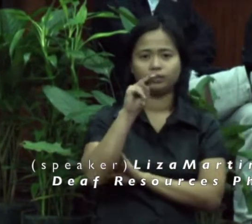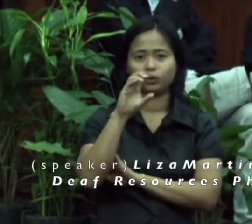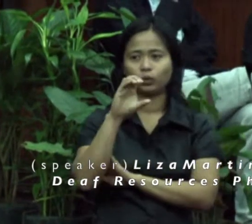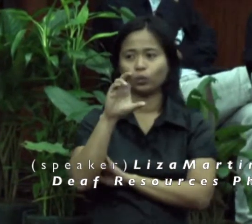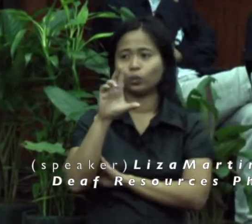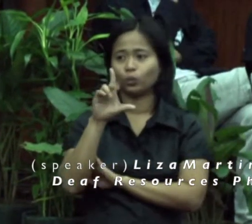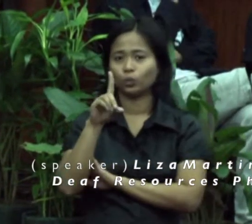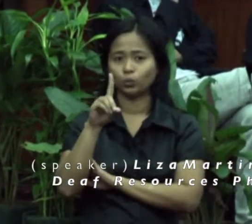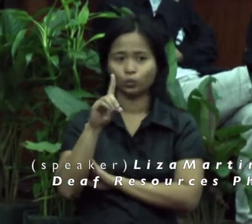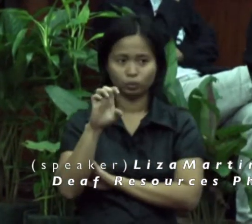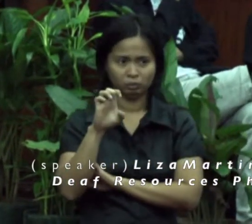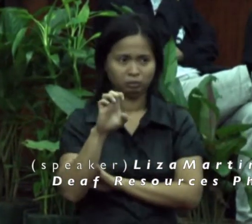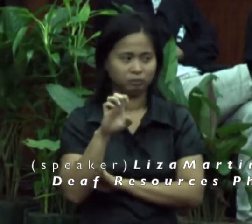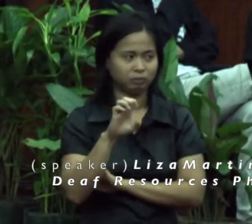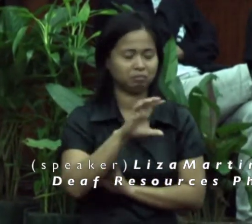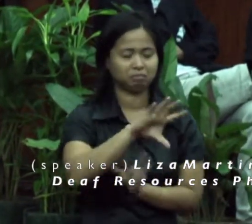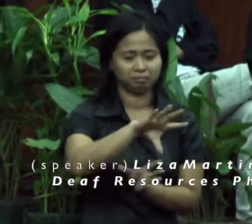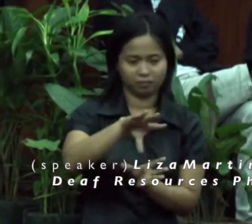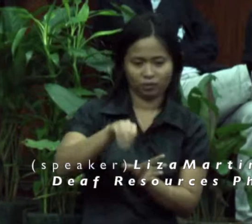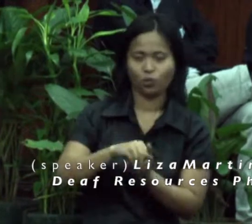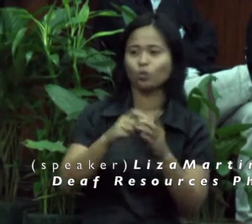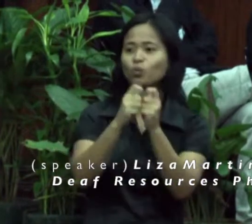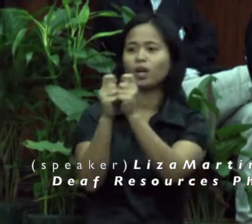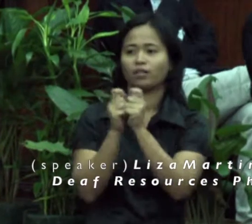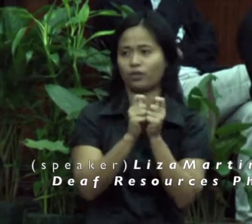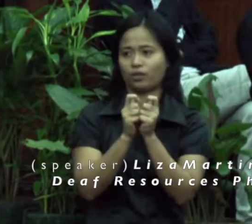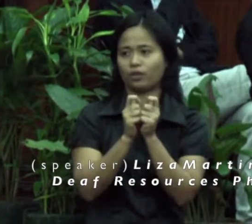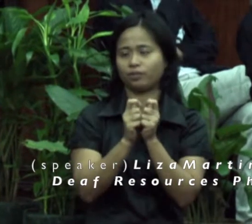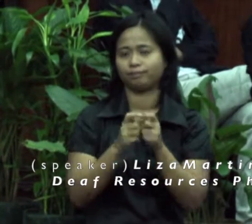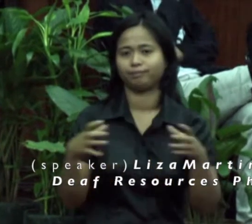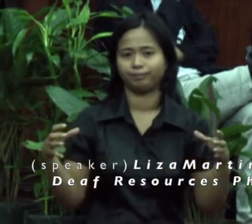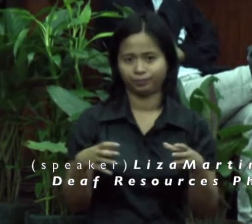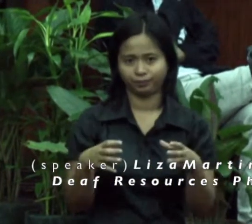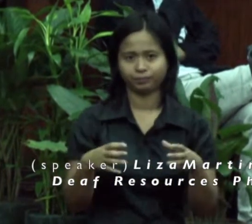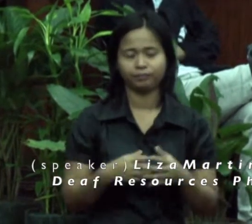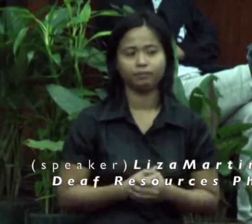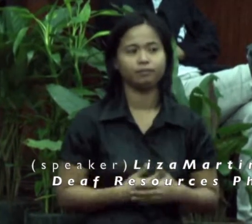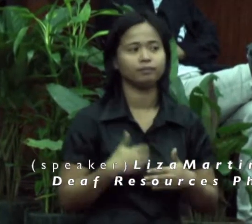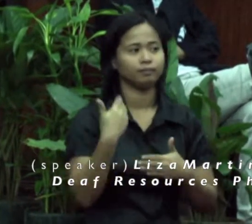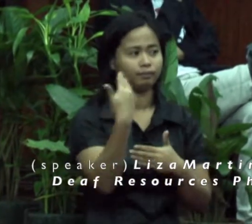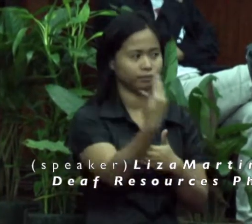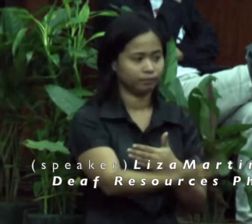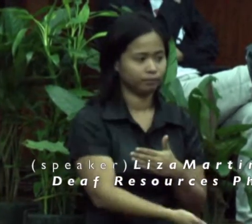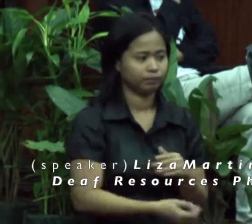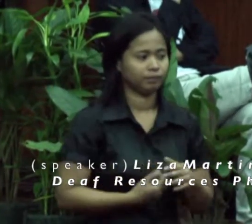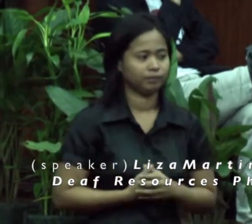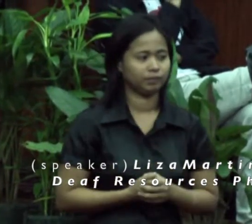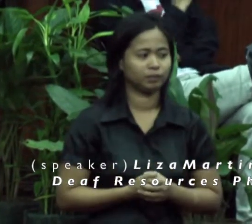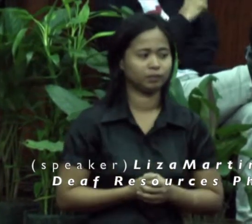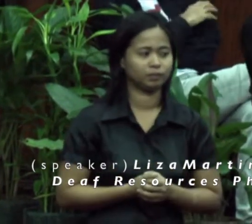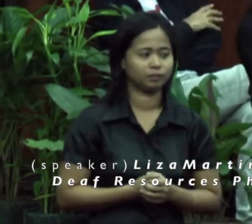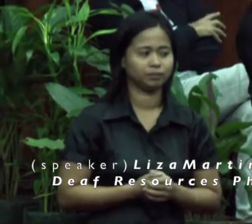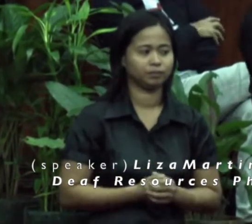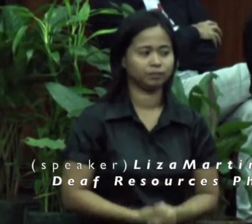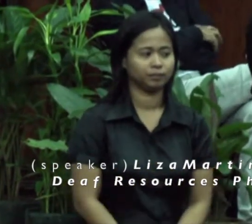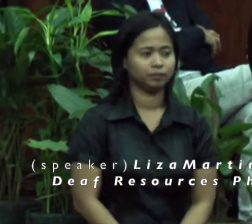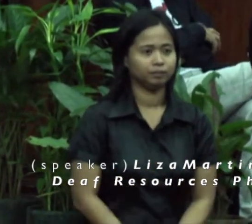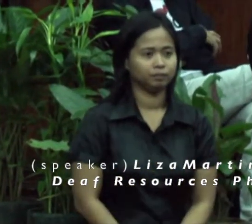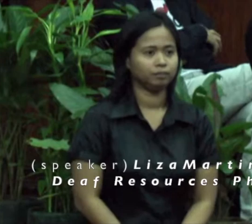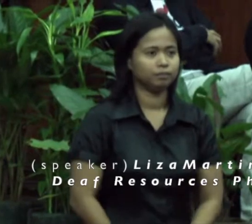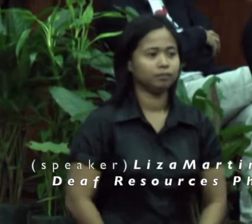include, so you're included, we're all together. Okay, so the next slide, if somebody can please press the next slide.